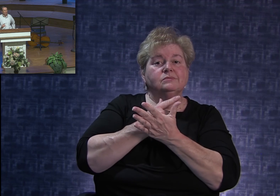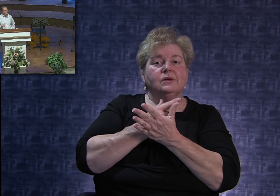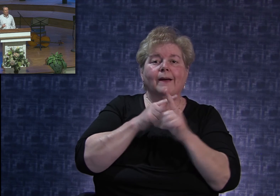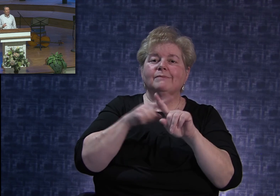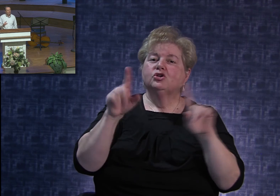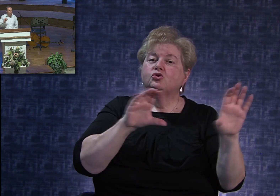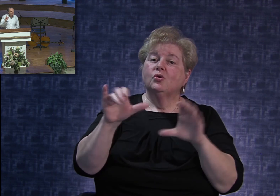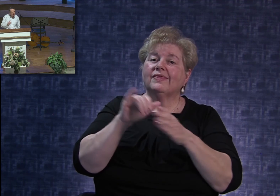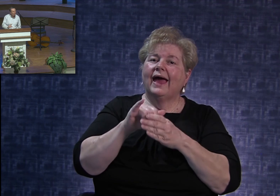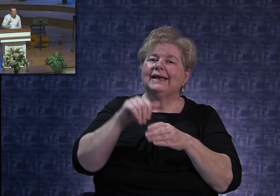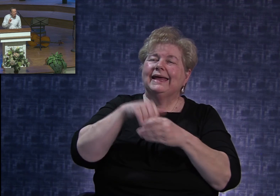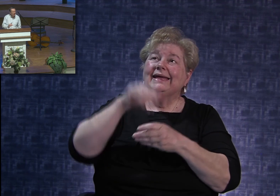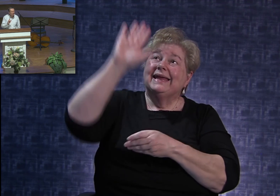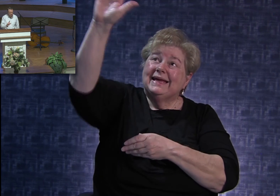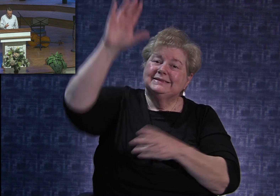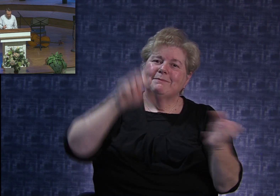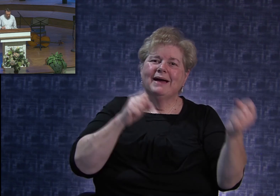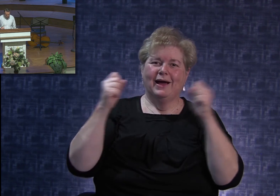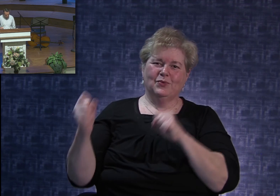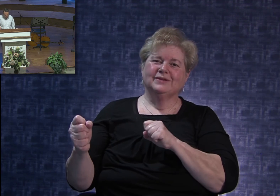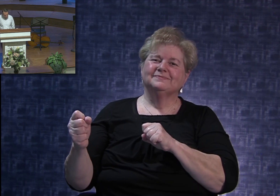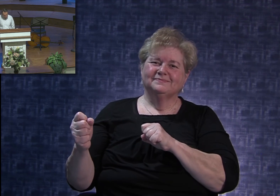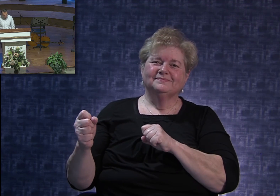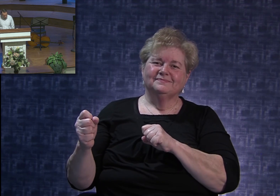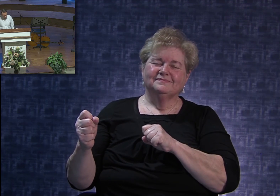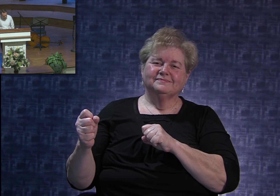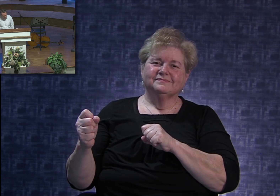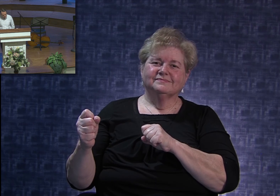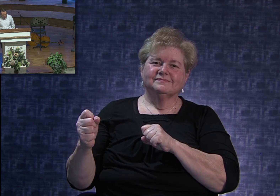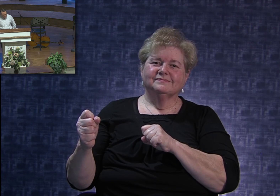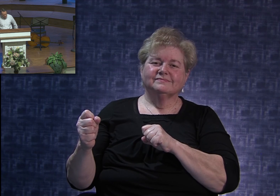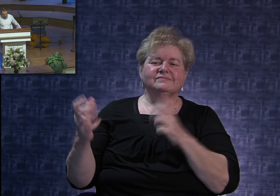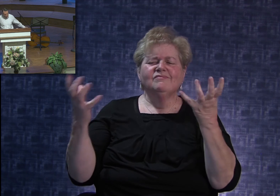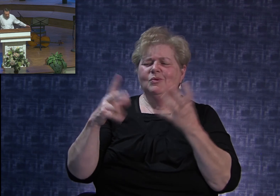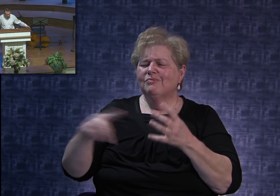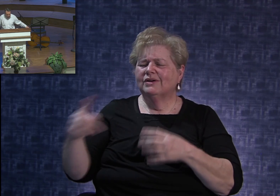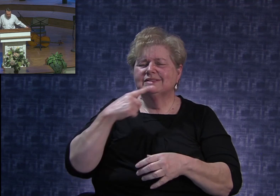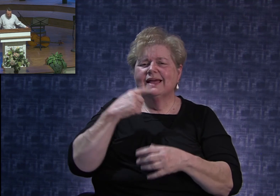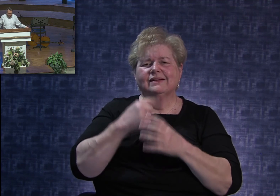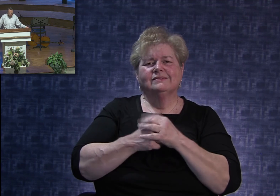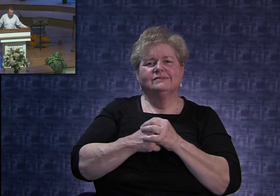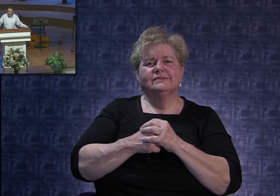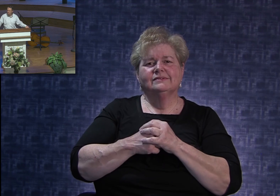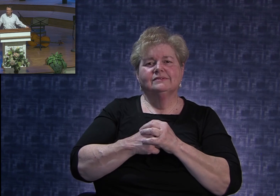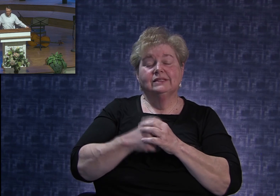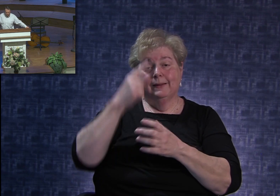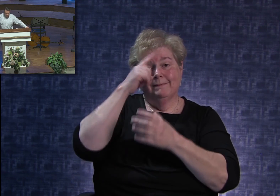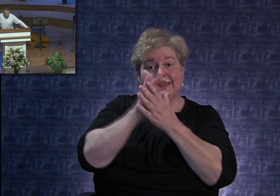so through the power of God in you. So what is Paul saying?